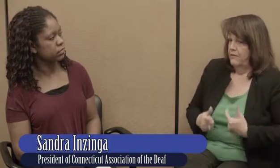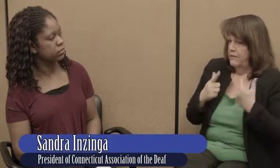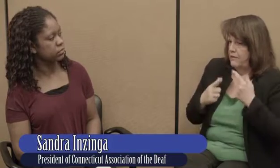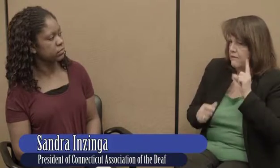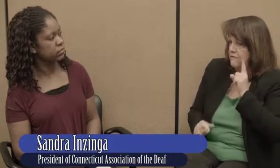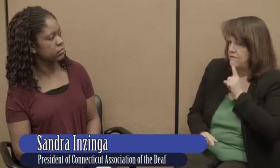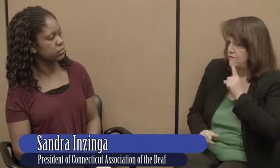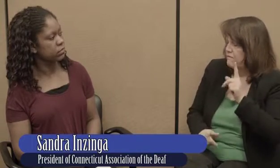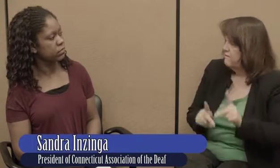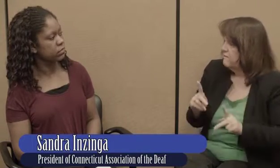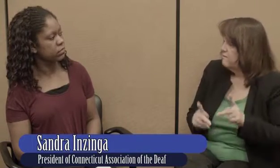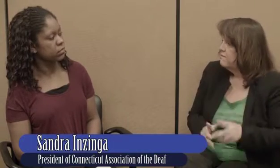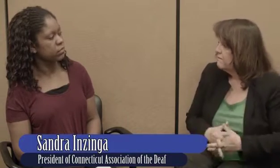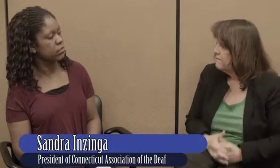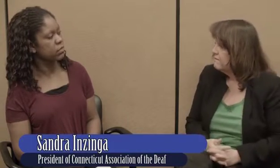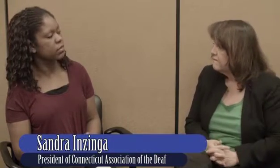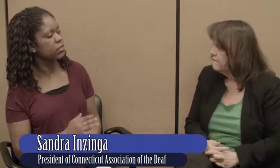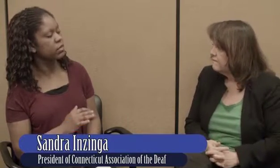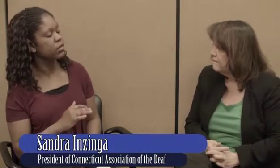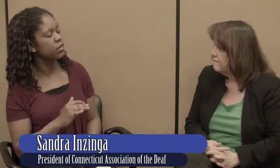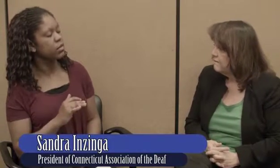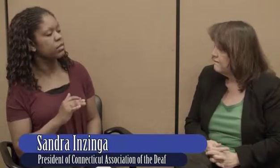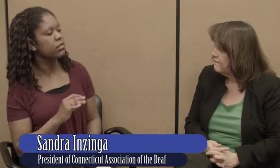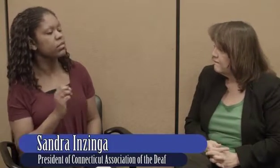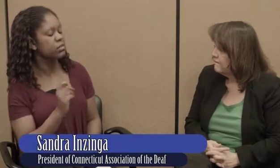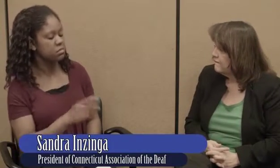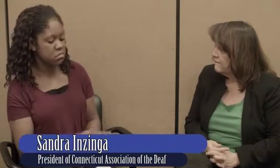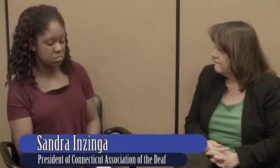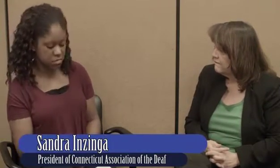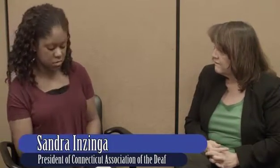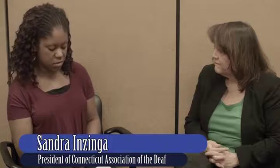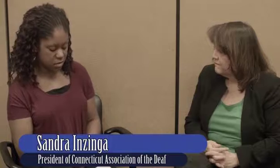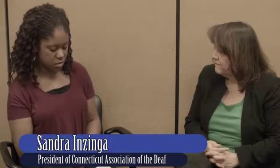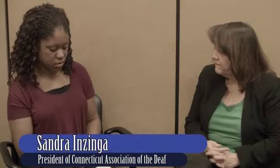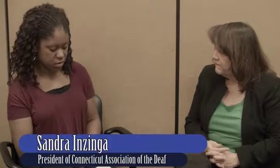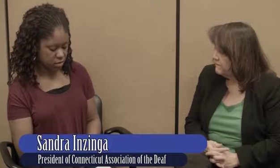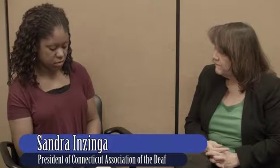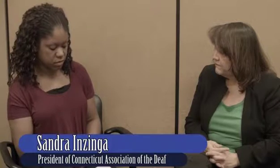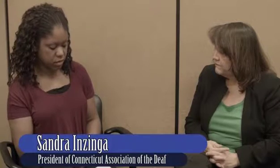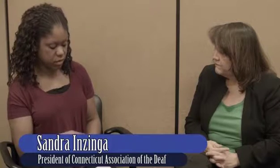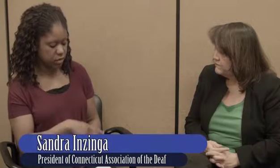that impact the lives of the deaf and hard of hearing people. Okay.